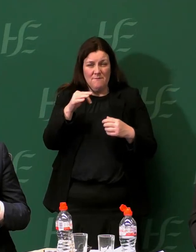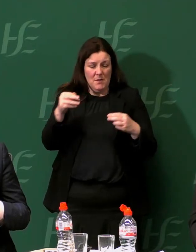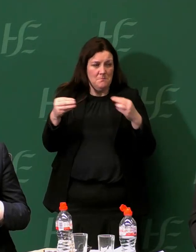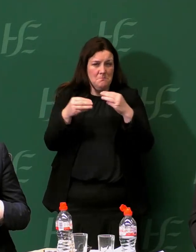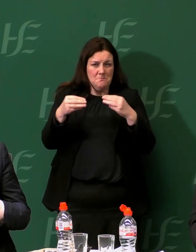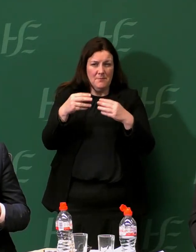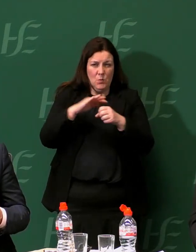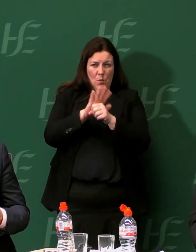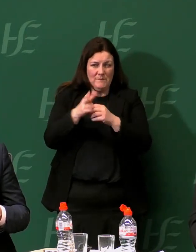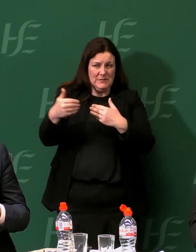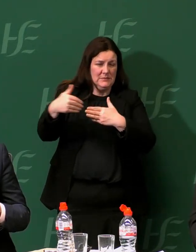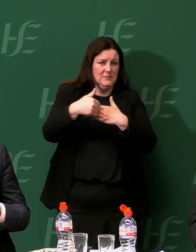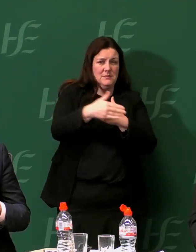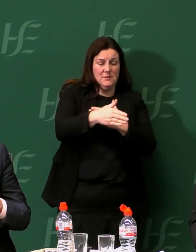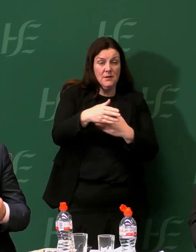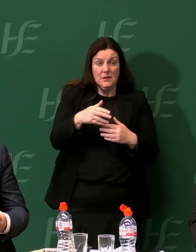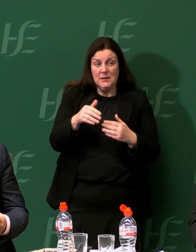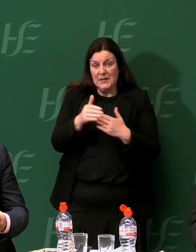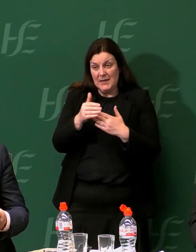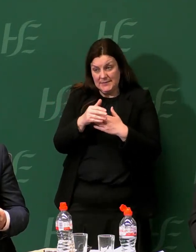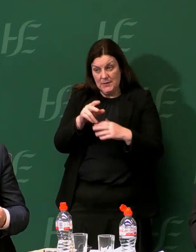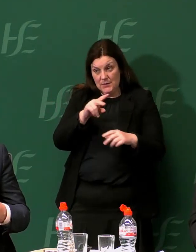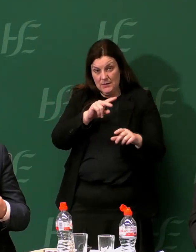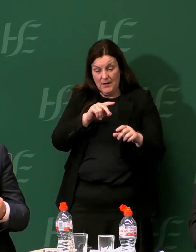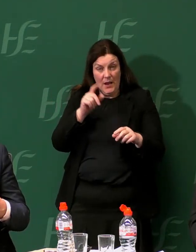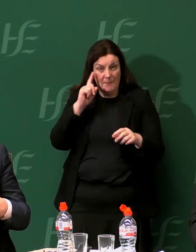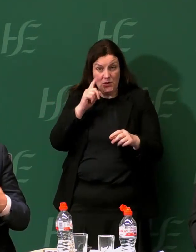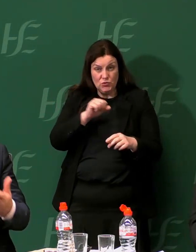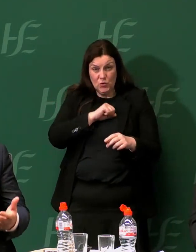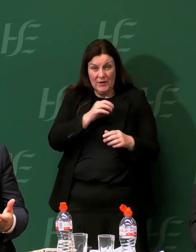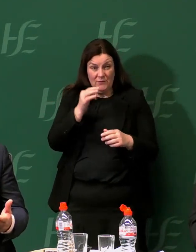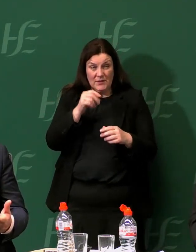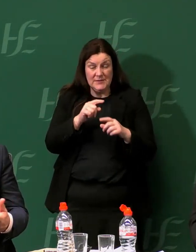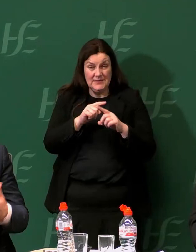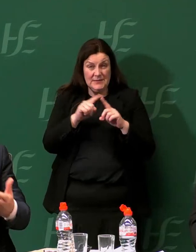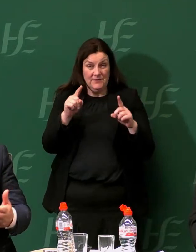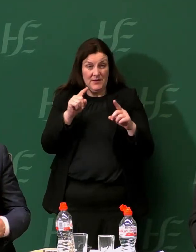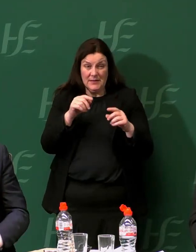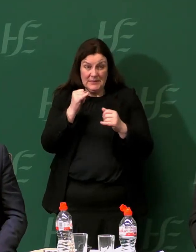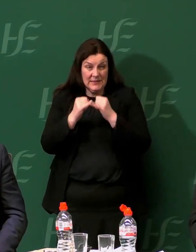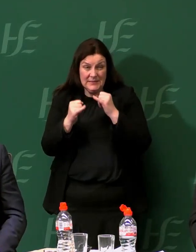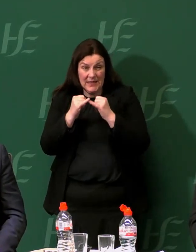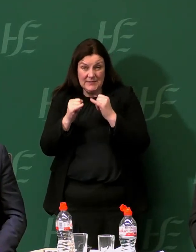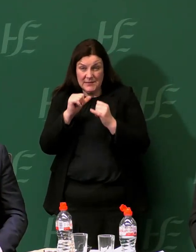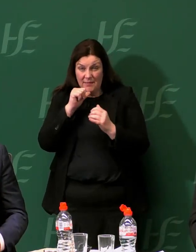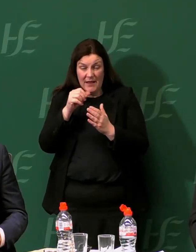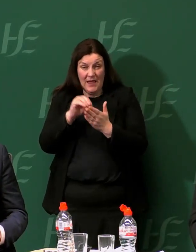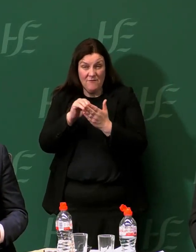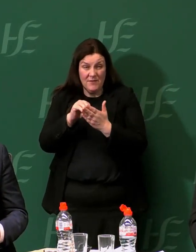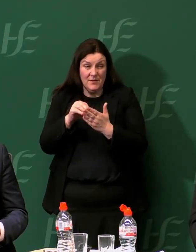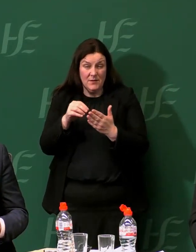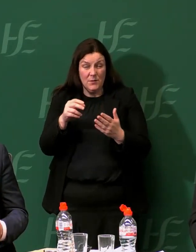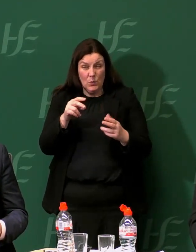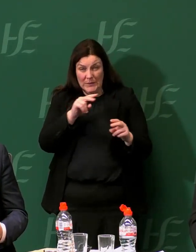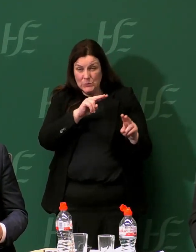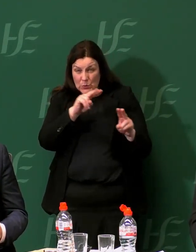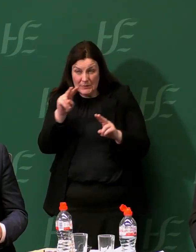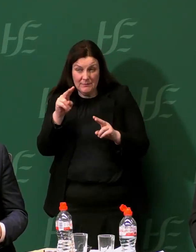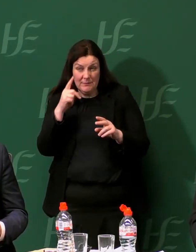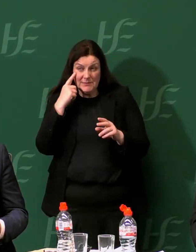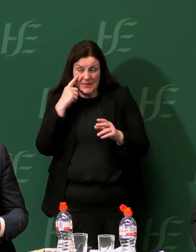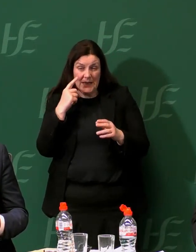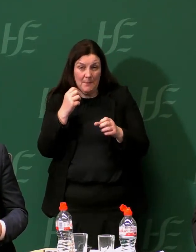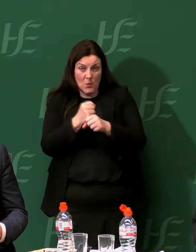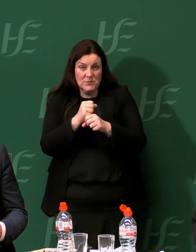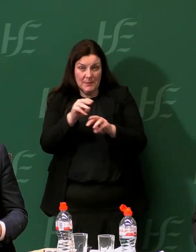a theme of a difference between, I don't have the details, I have the facts, but I think the message has to